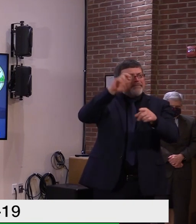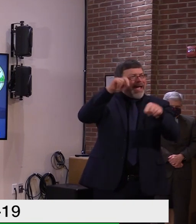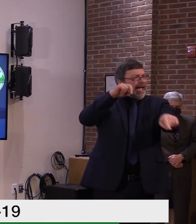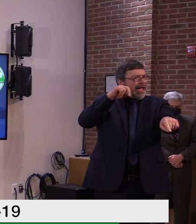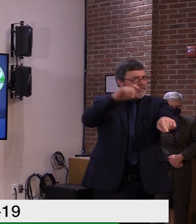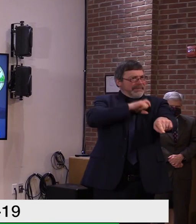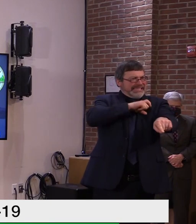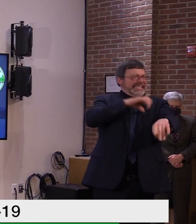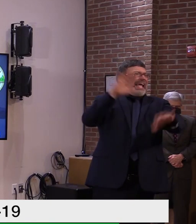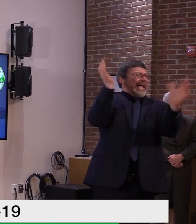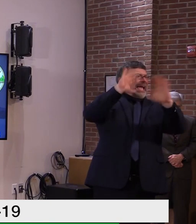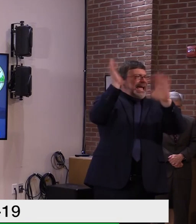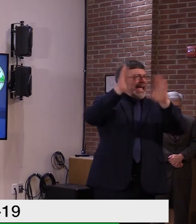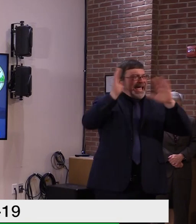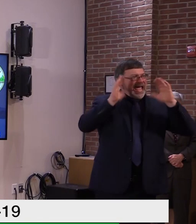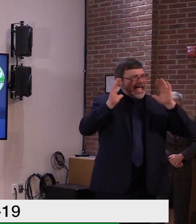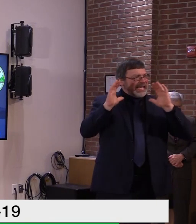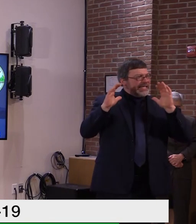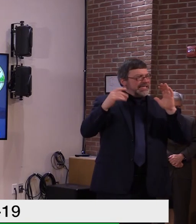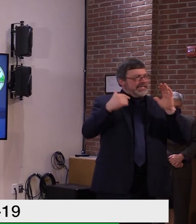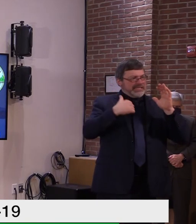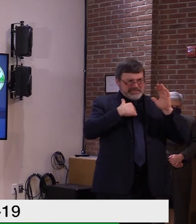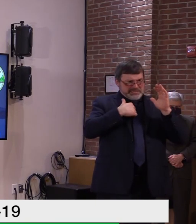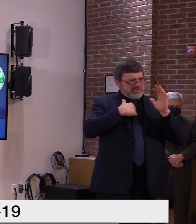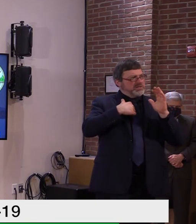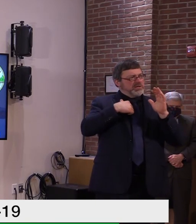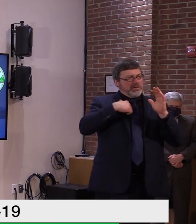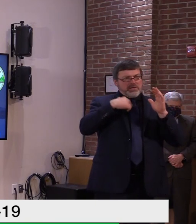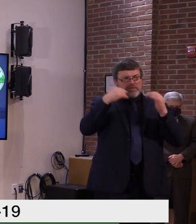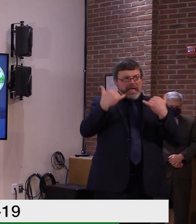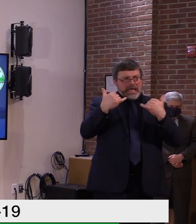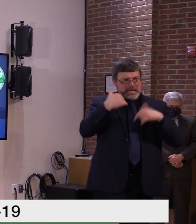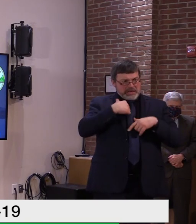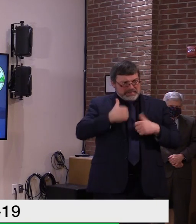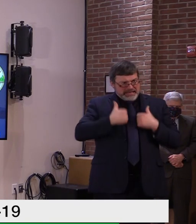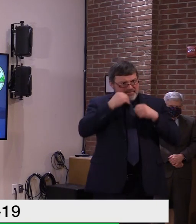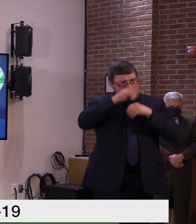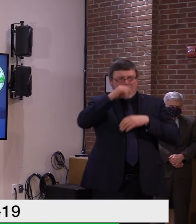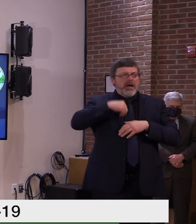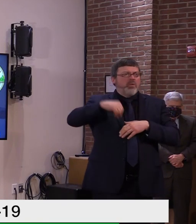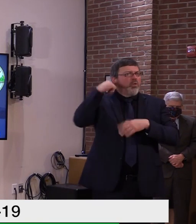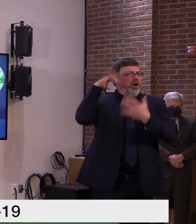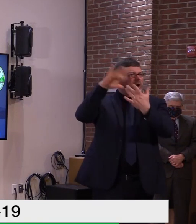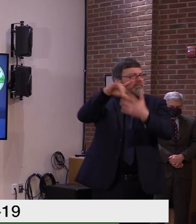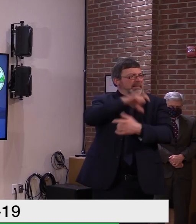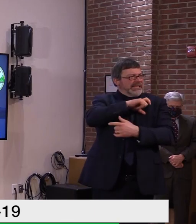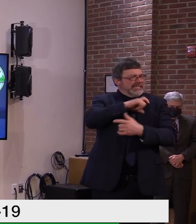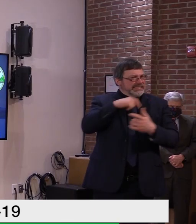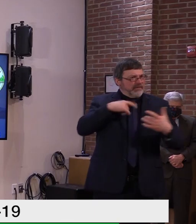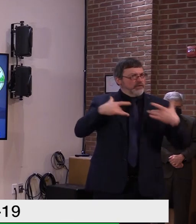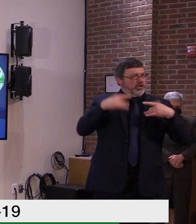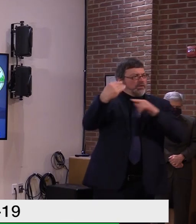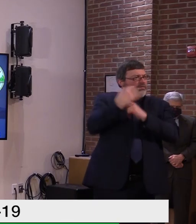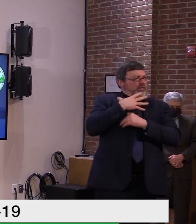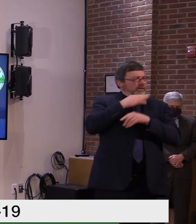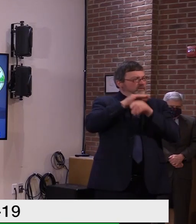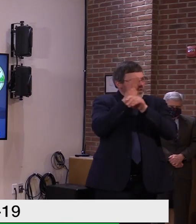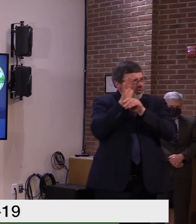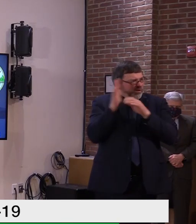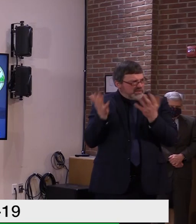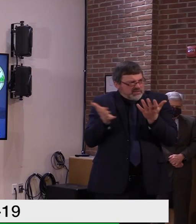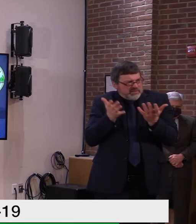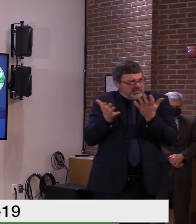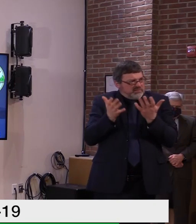I really doubt it. So, I just got one of the texts I got just said the UVM Medical Center is giving vaccines